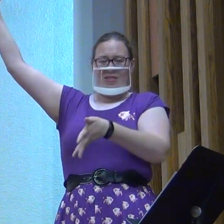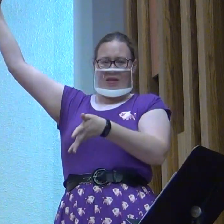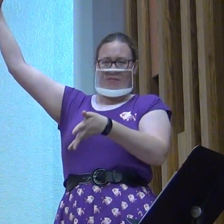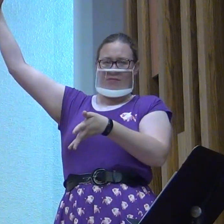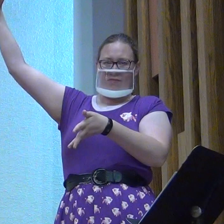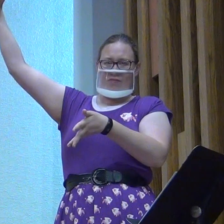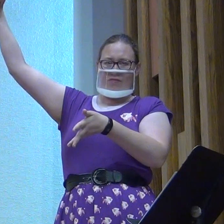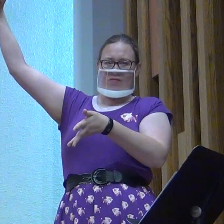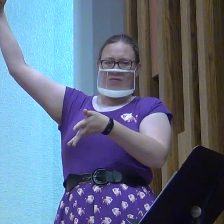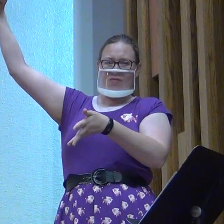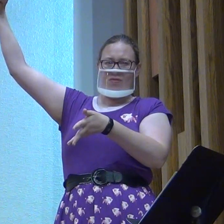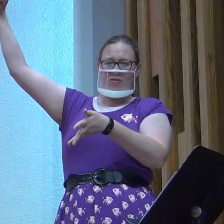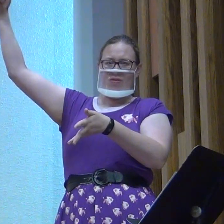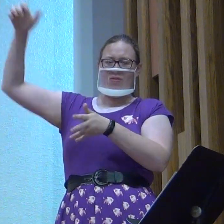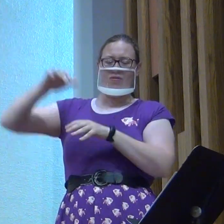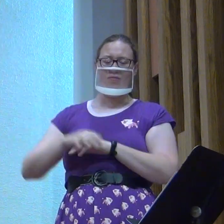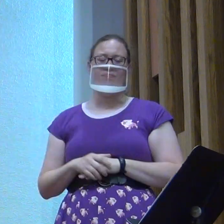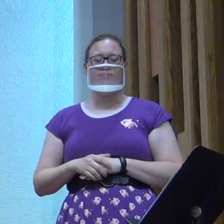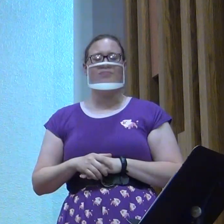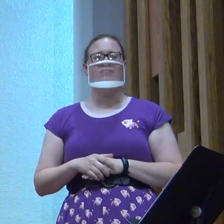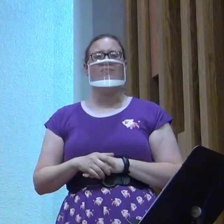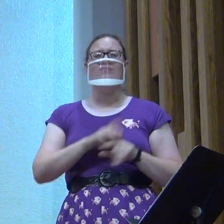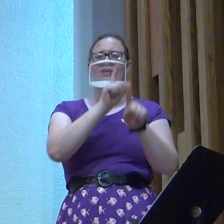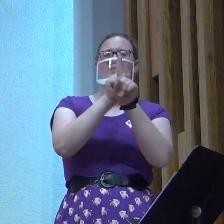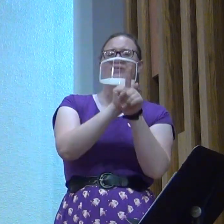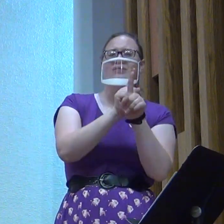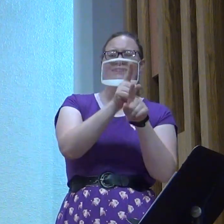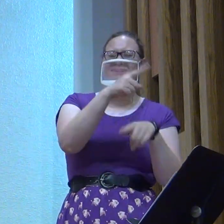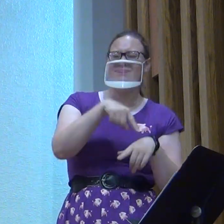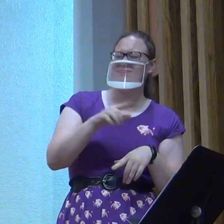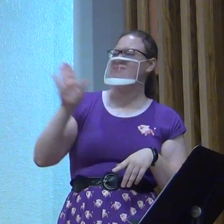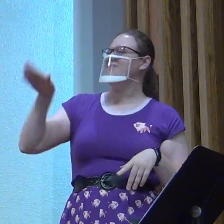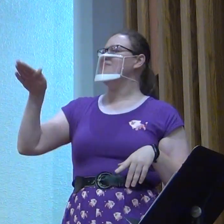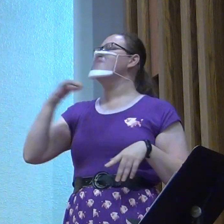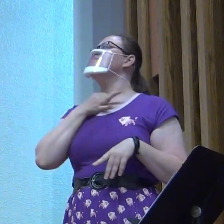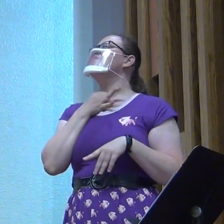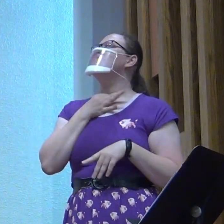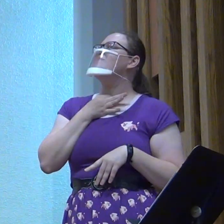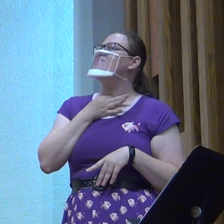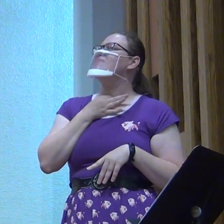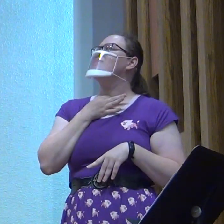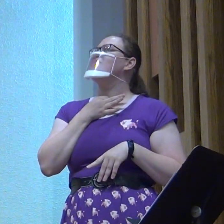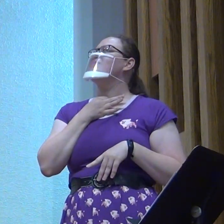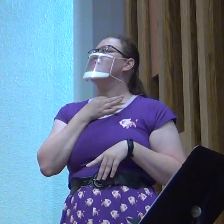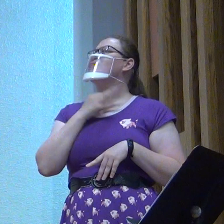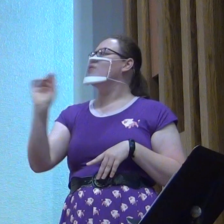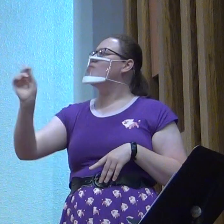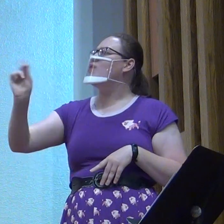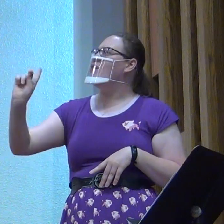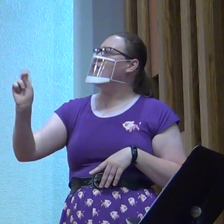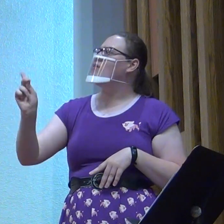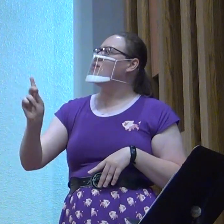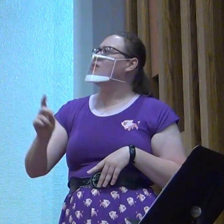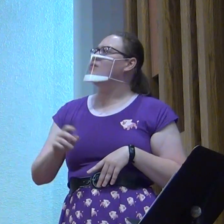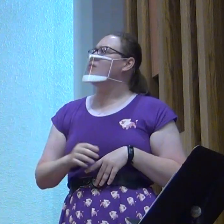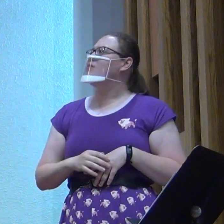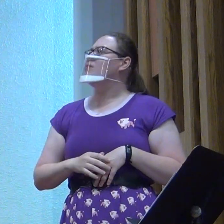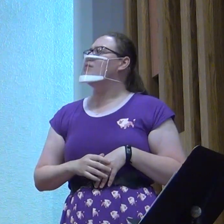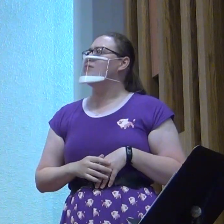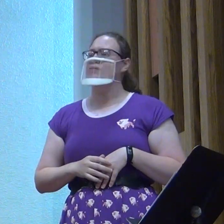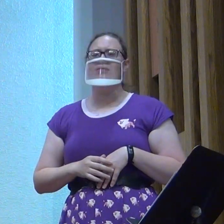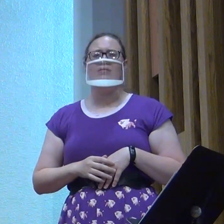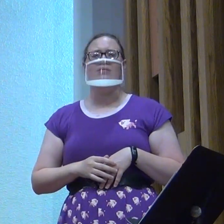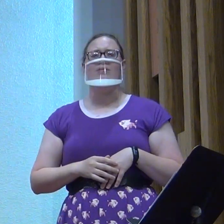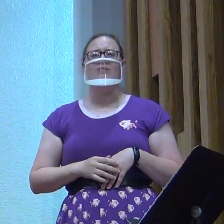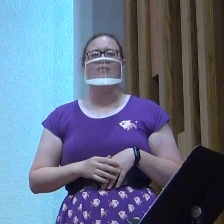left. Then the disciples want to know where. And we're